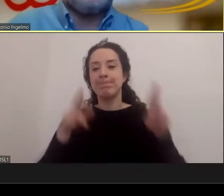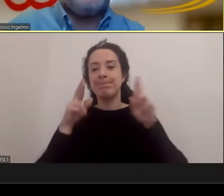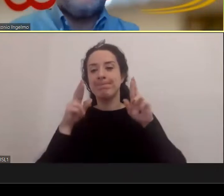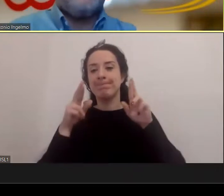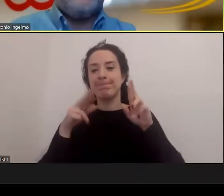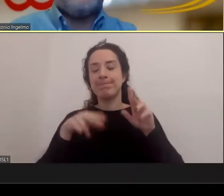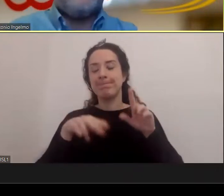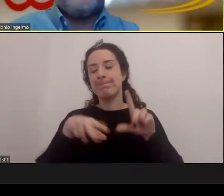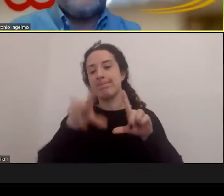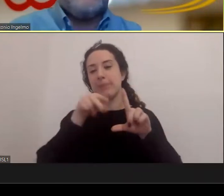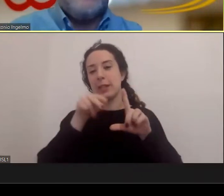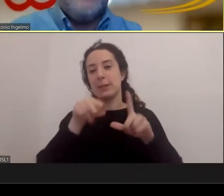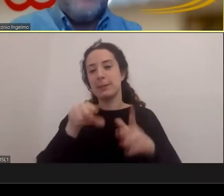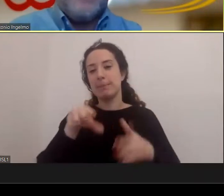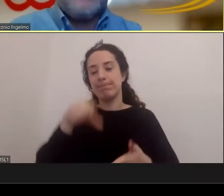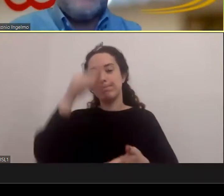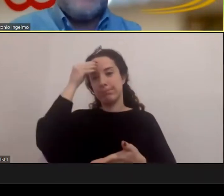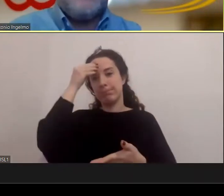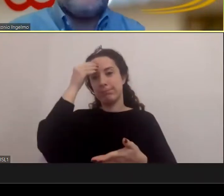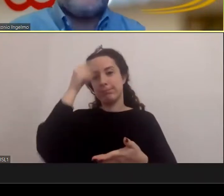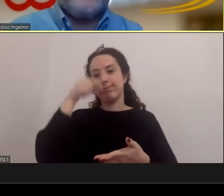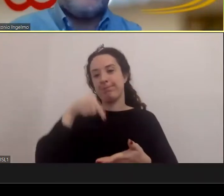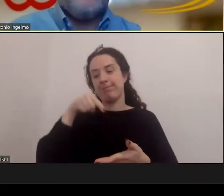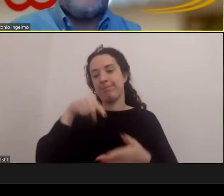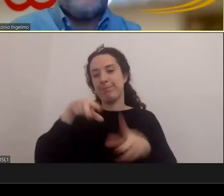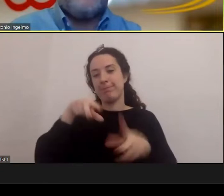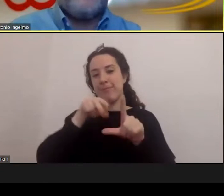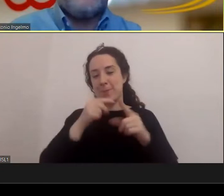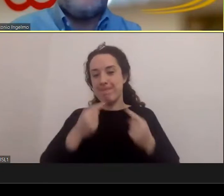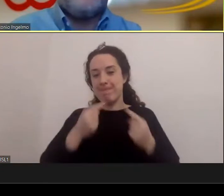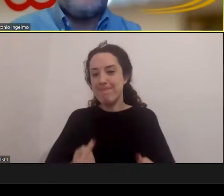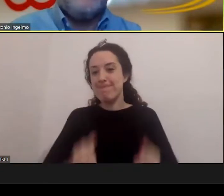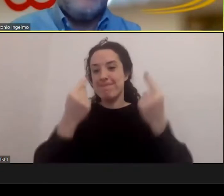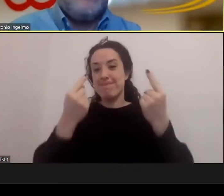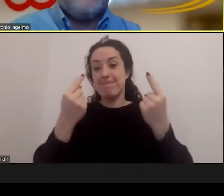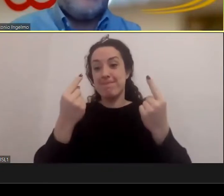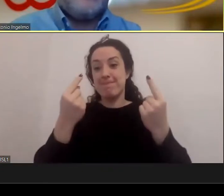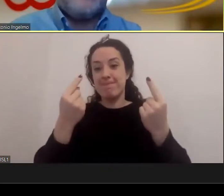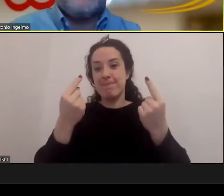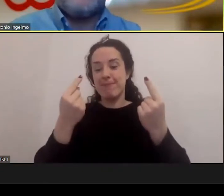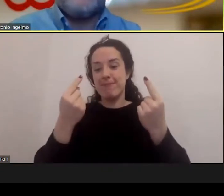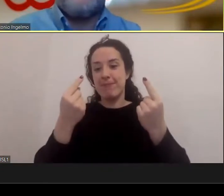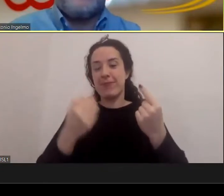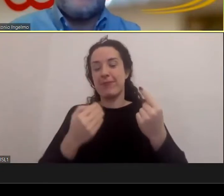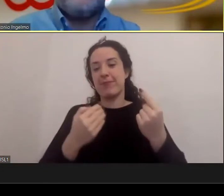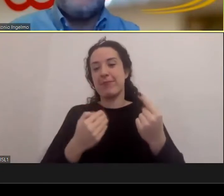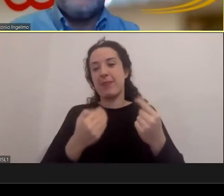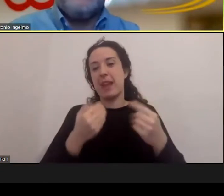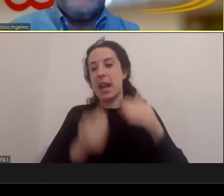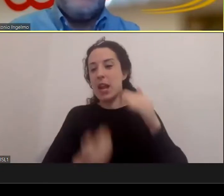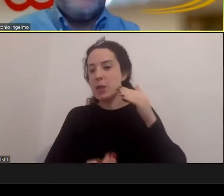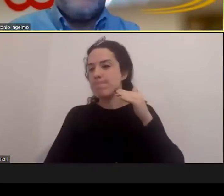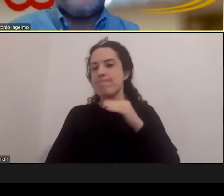this video's premiere because it's the first time we play officially in public.